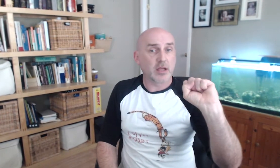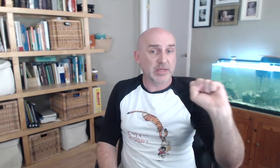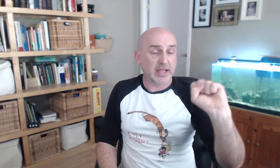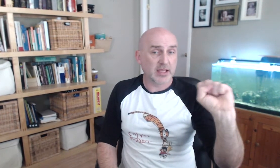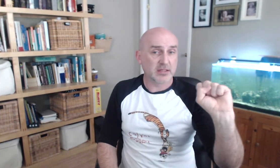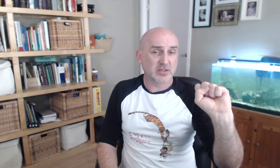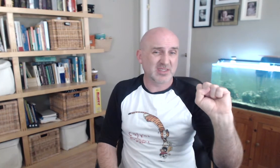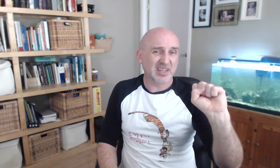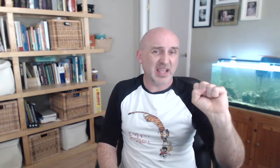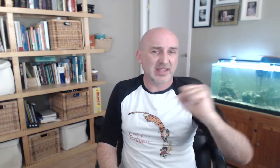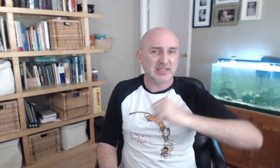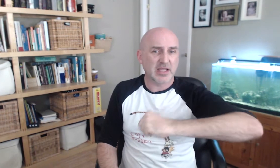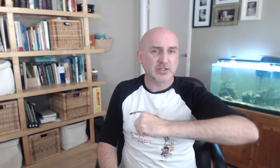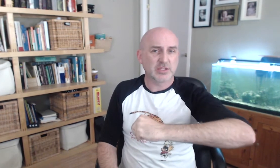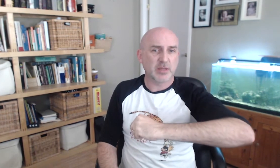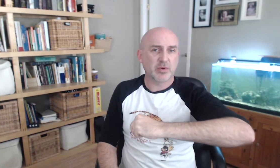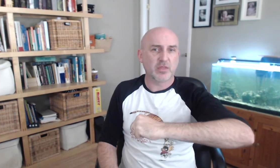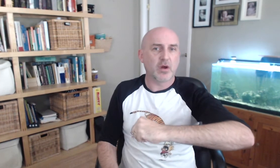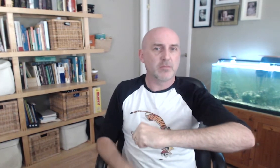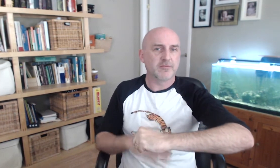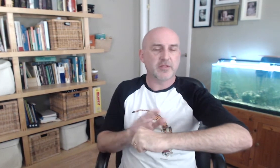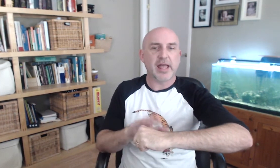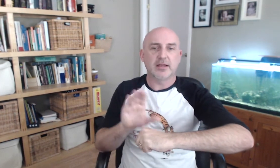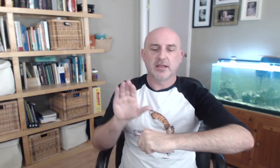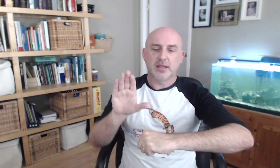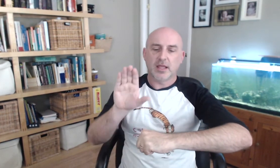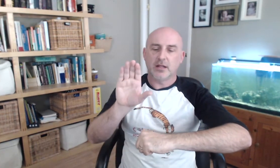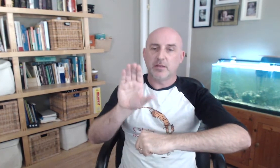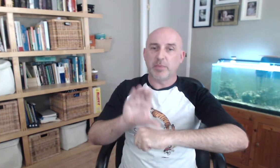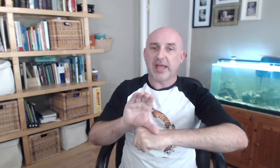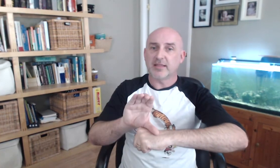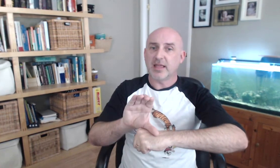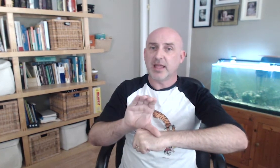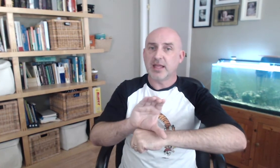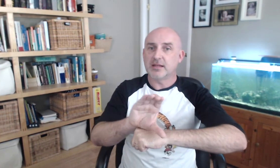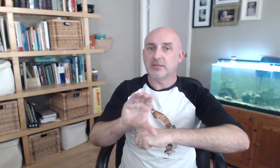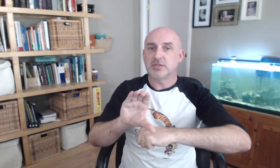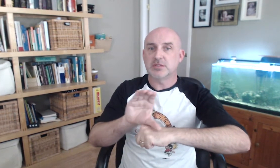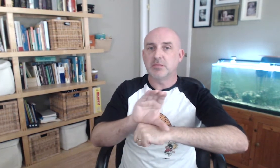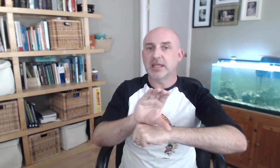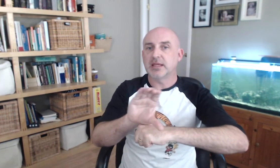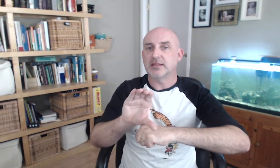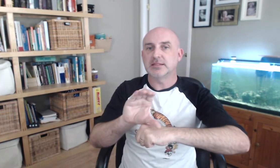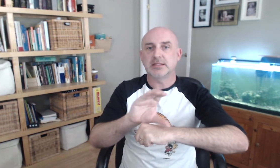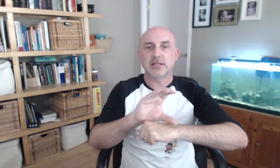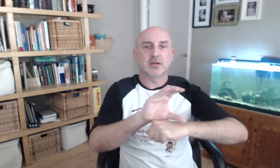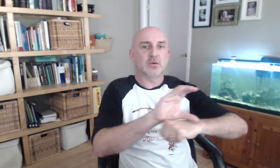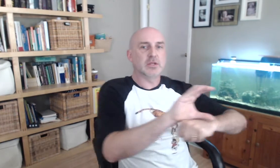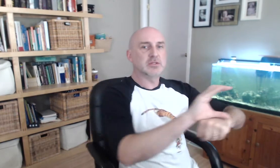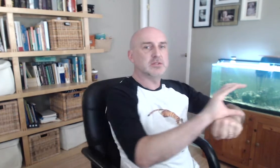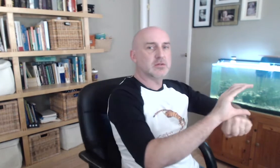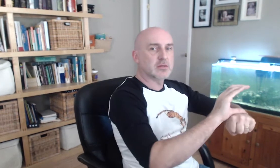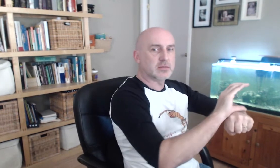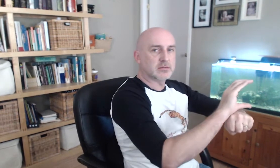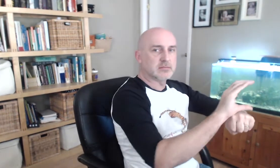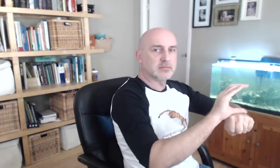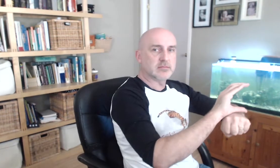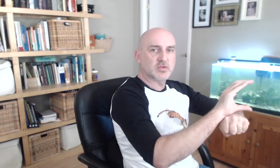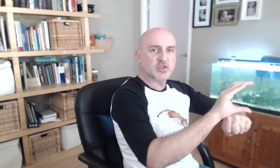non-dominant hand is just an S hand shape with the arm flat. And on the back of that hand, I'm just making the C go in a circle.